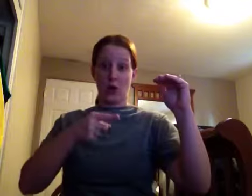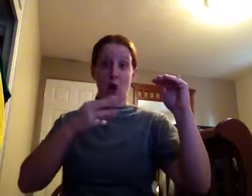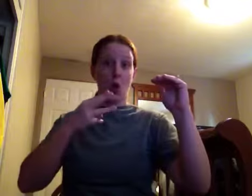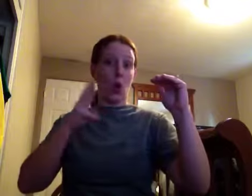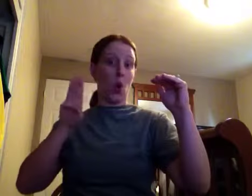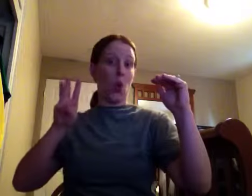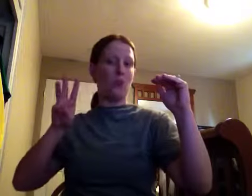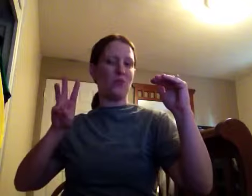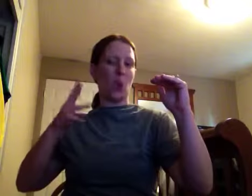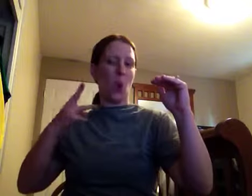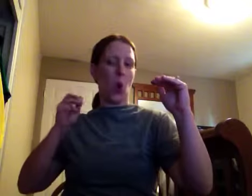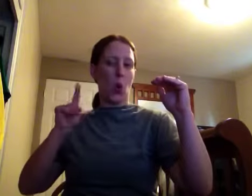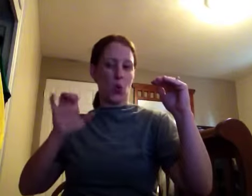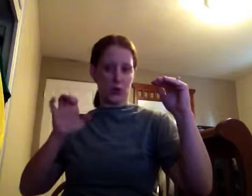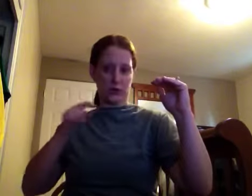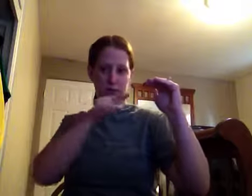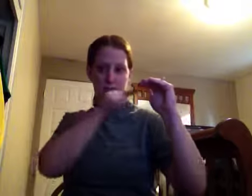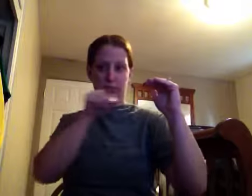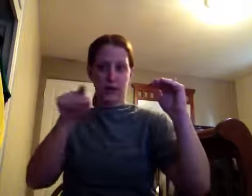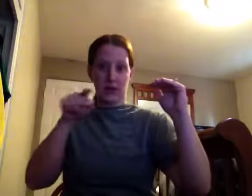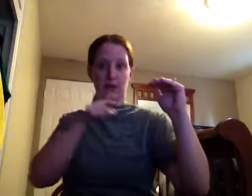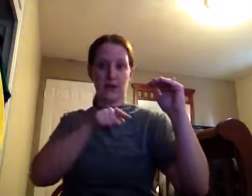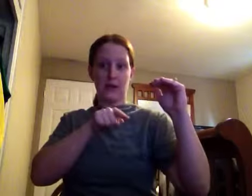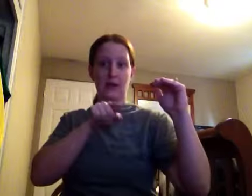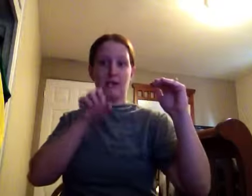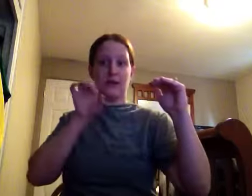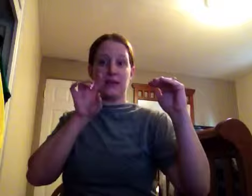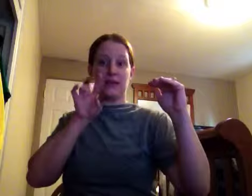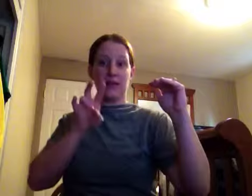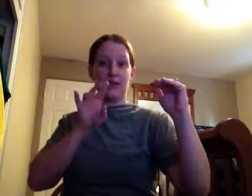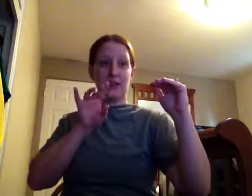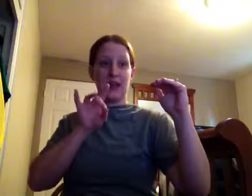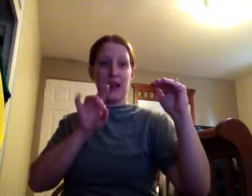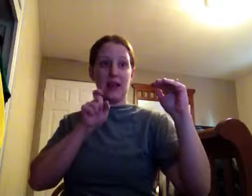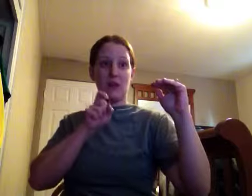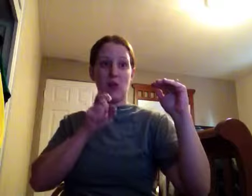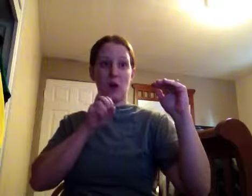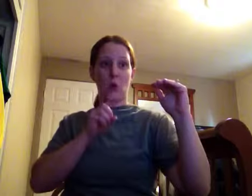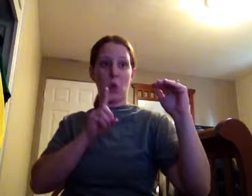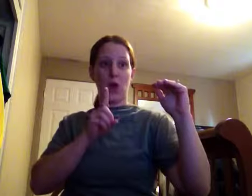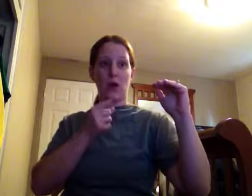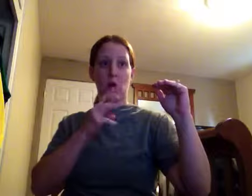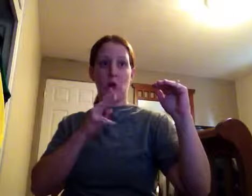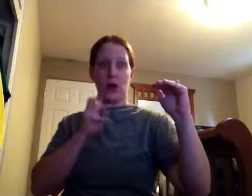78.01 grams total equals, times 100, equals